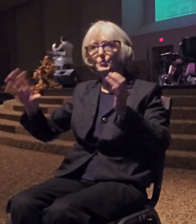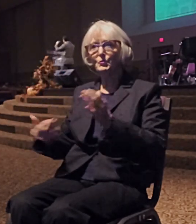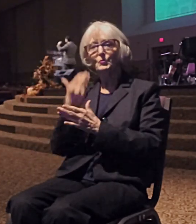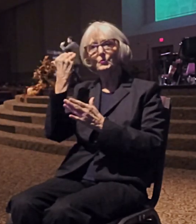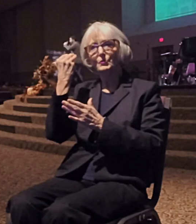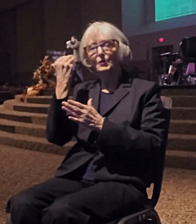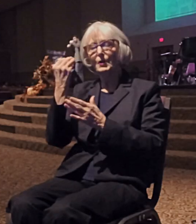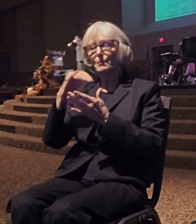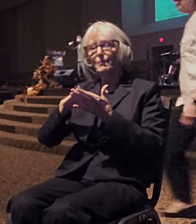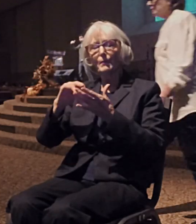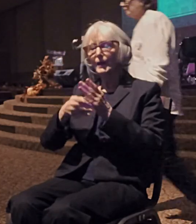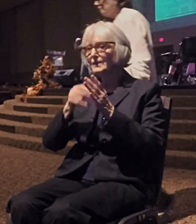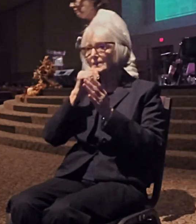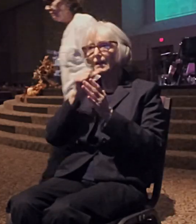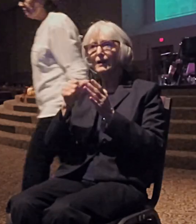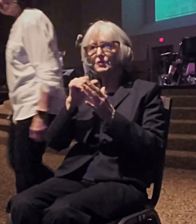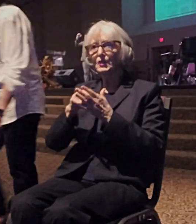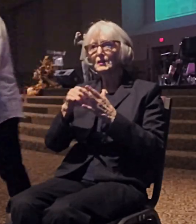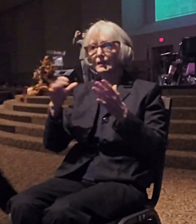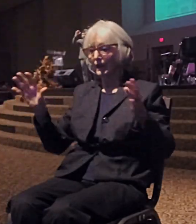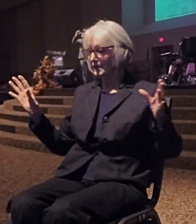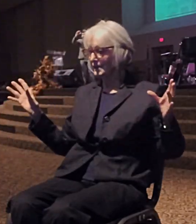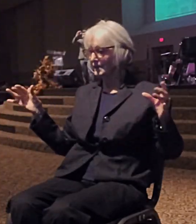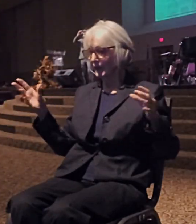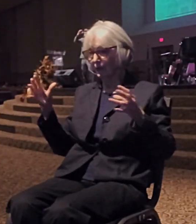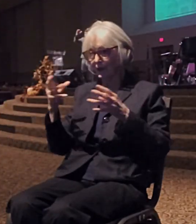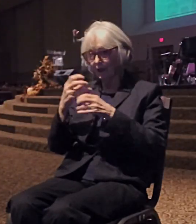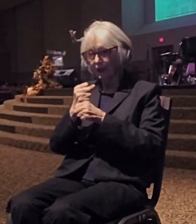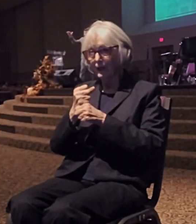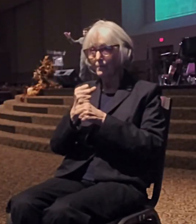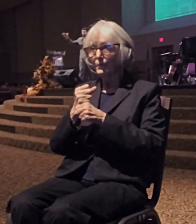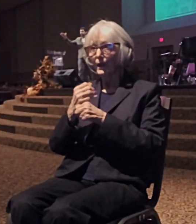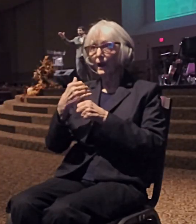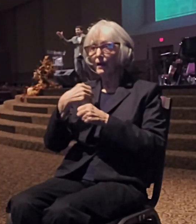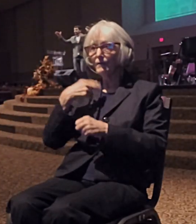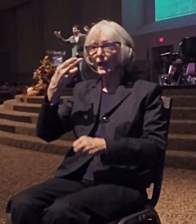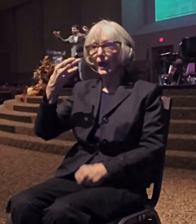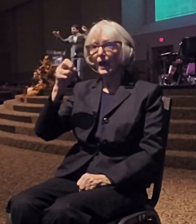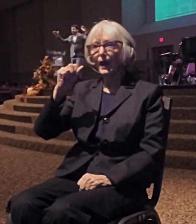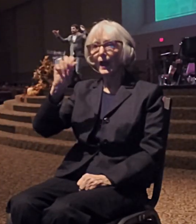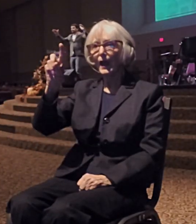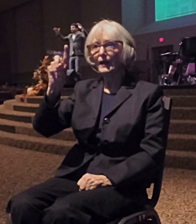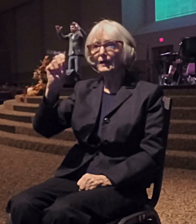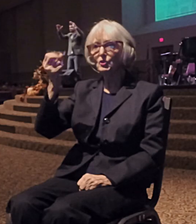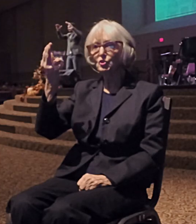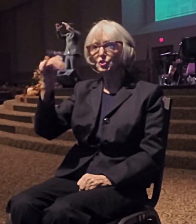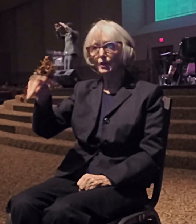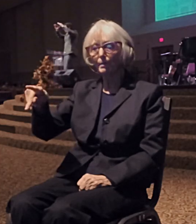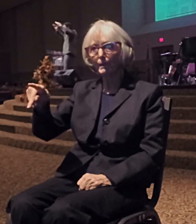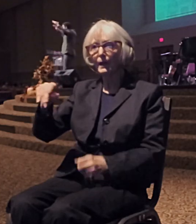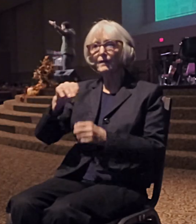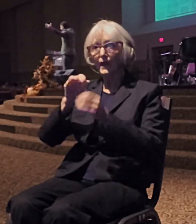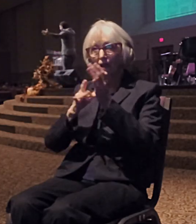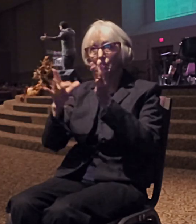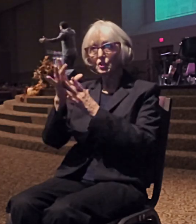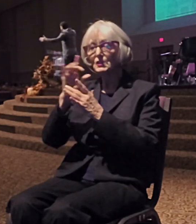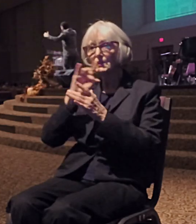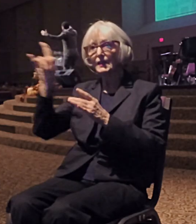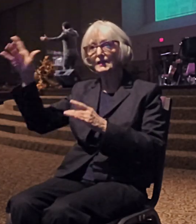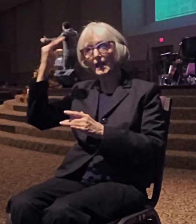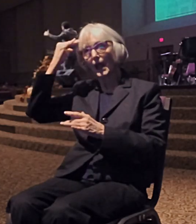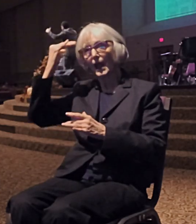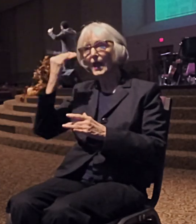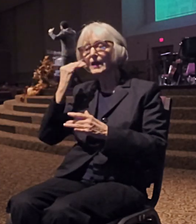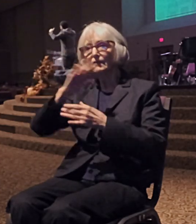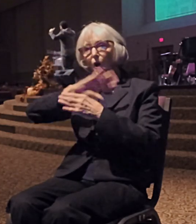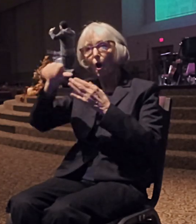only that. The idea of summing is also the idea of headship. that Jesus is the head of